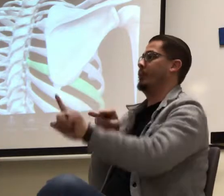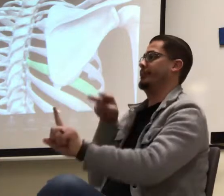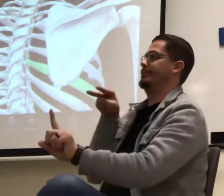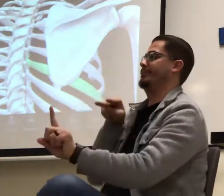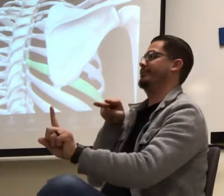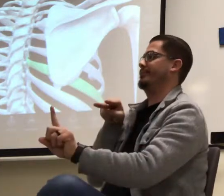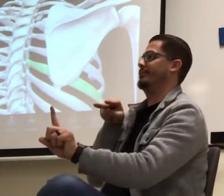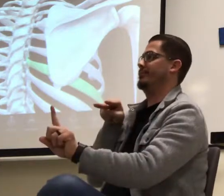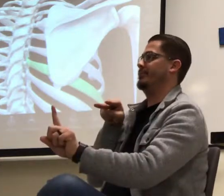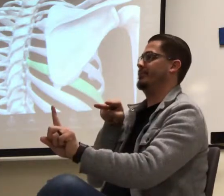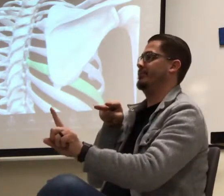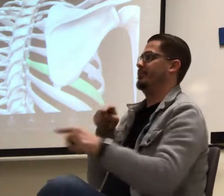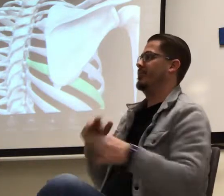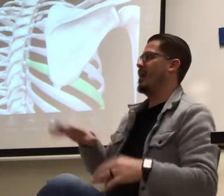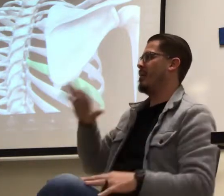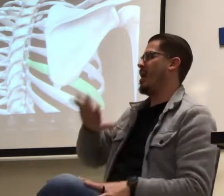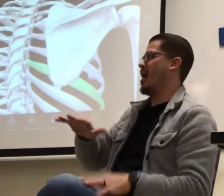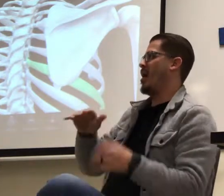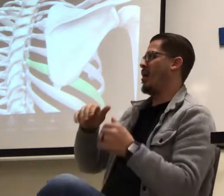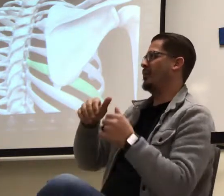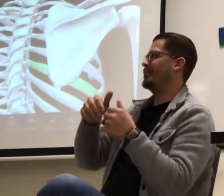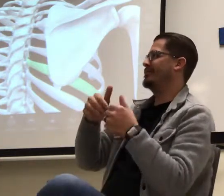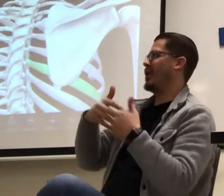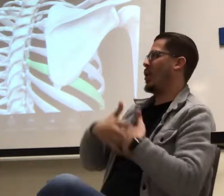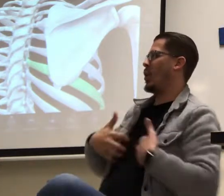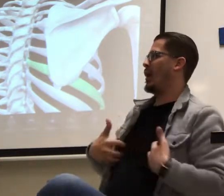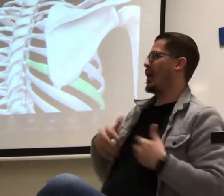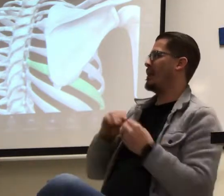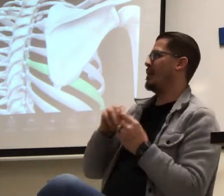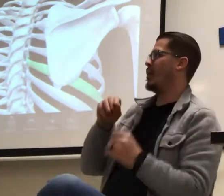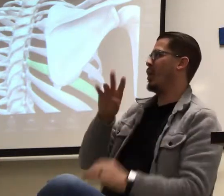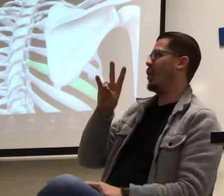around rib 3 to 7, close to that.